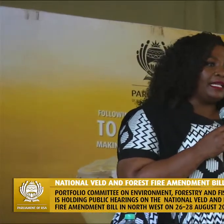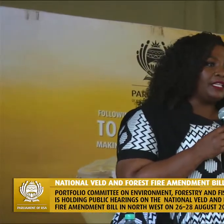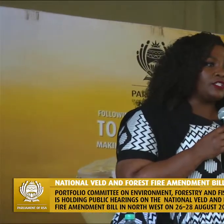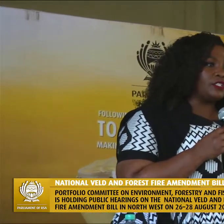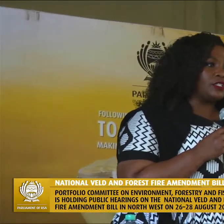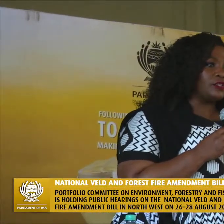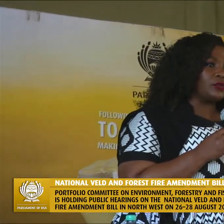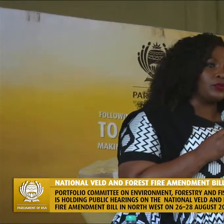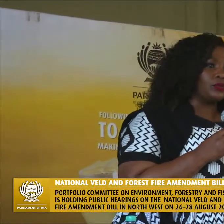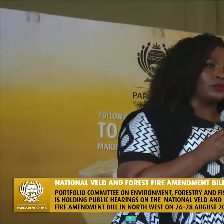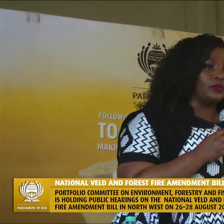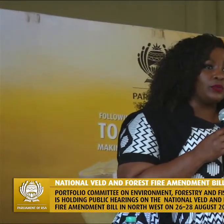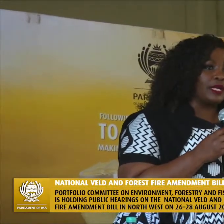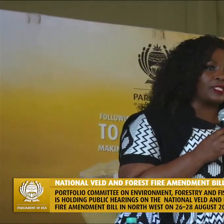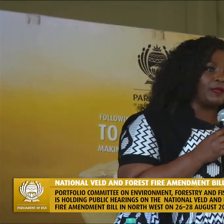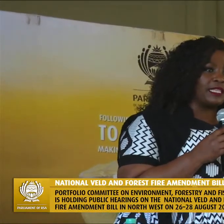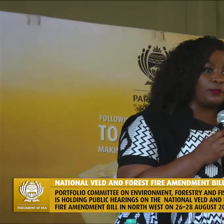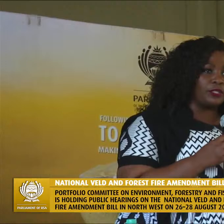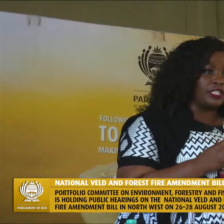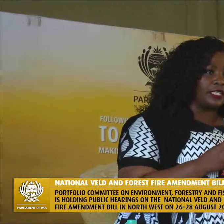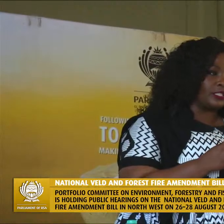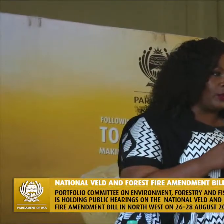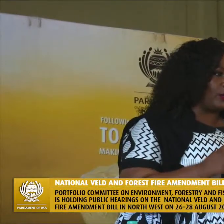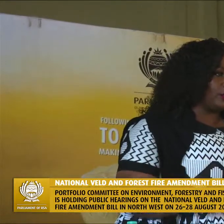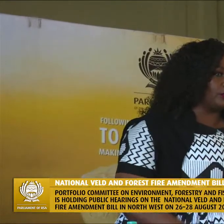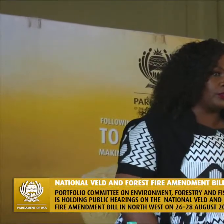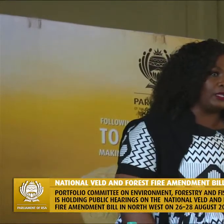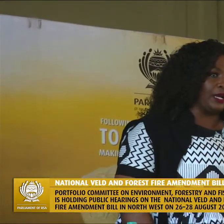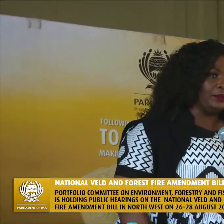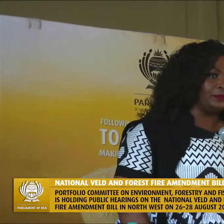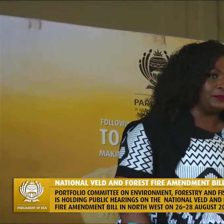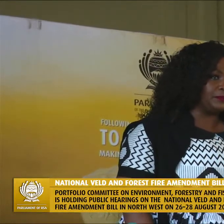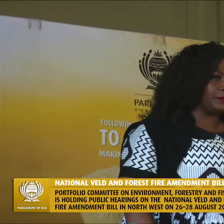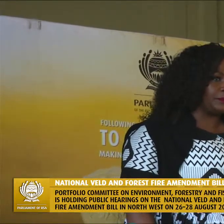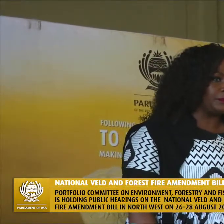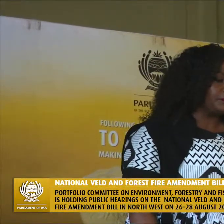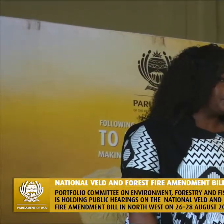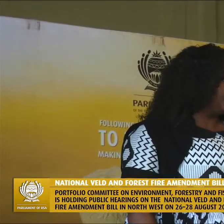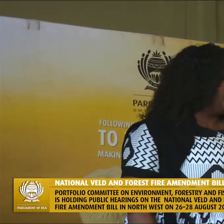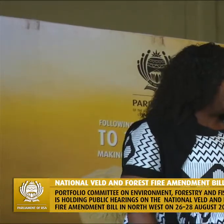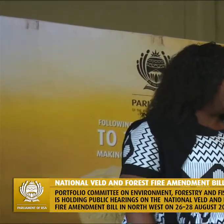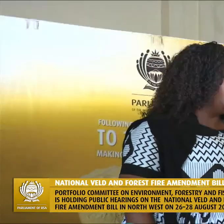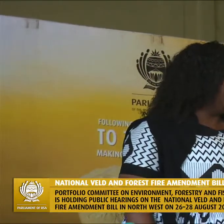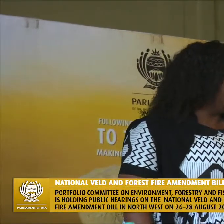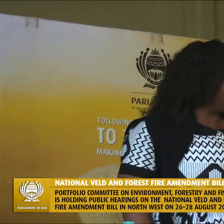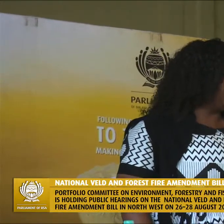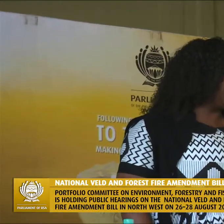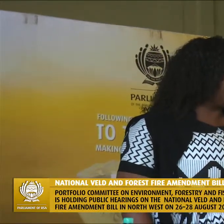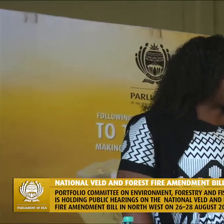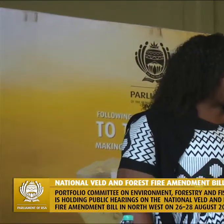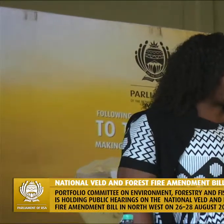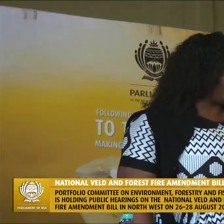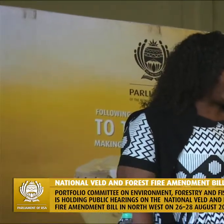mine is just to explain the procedure that we're going to do now like